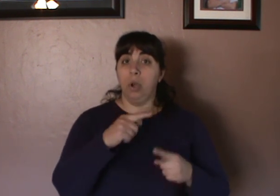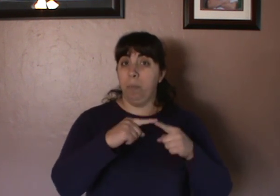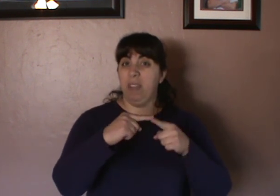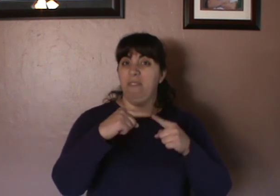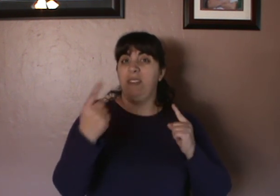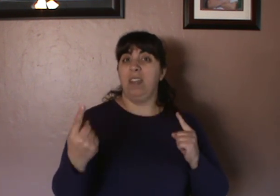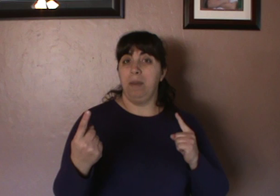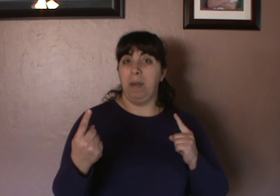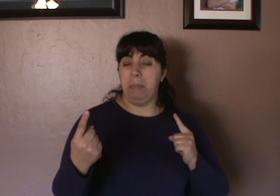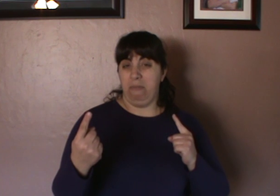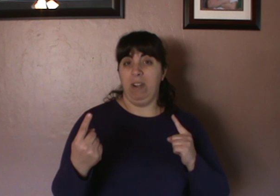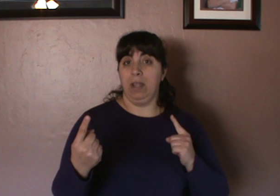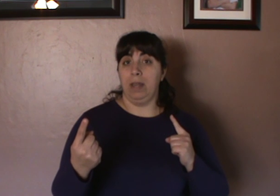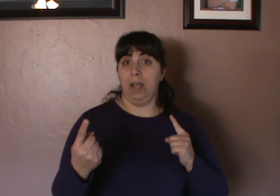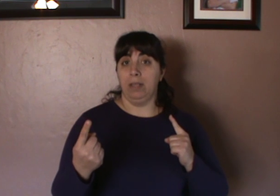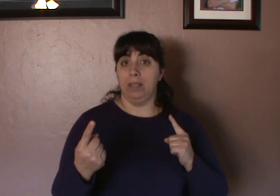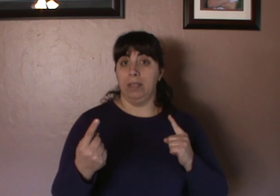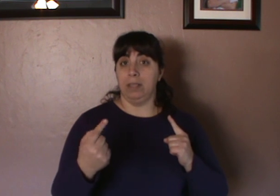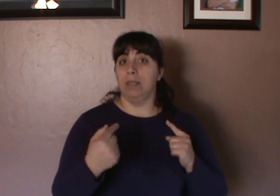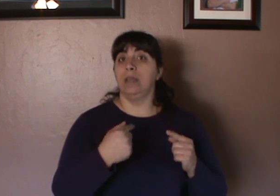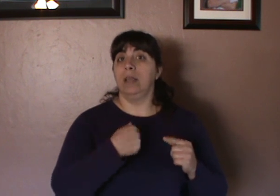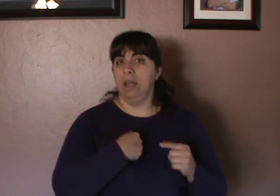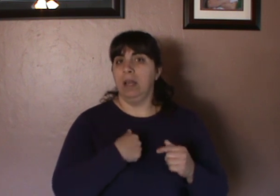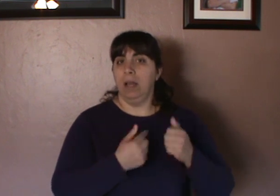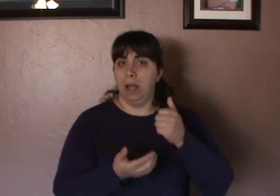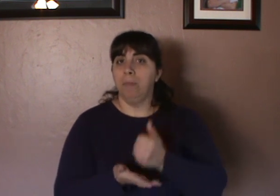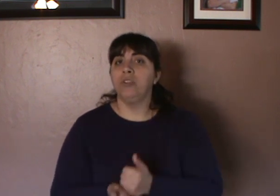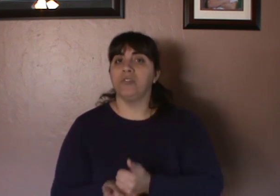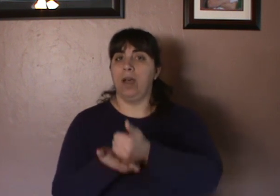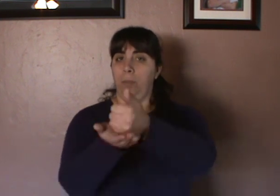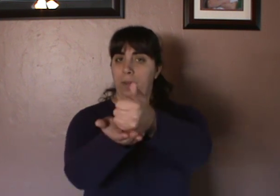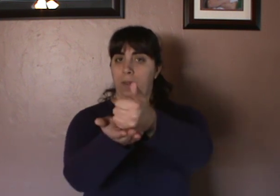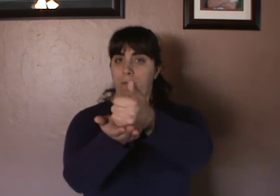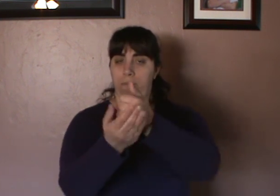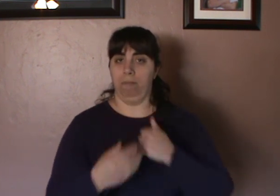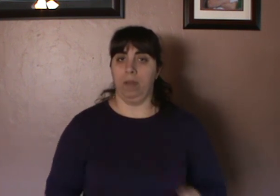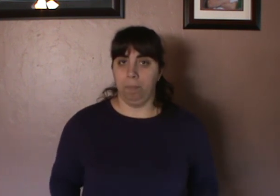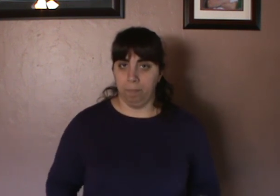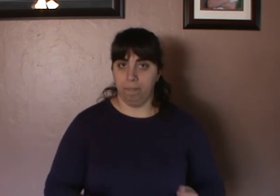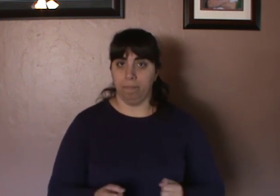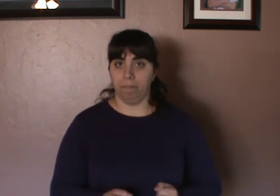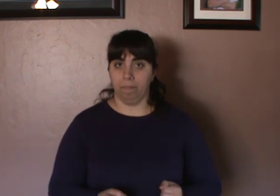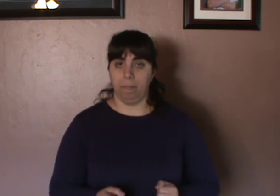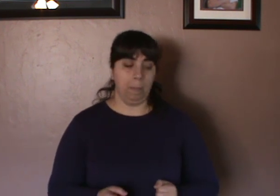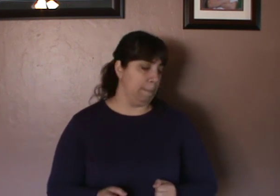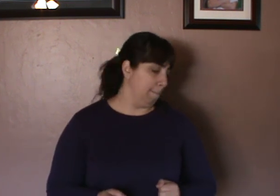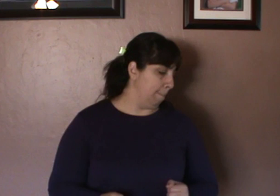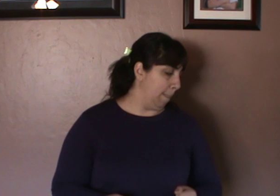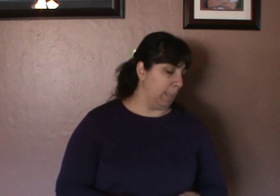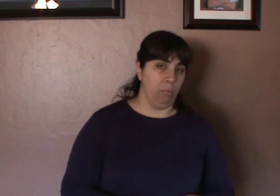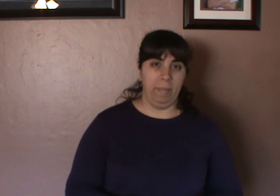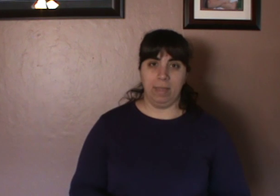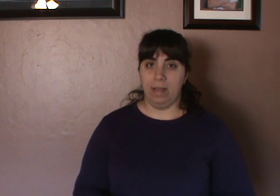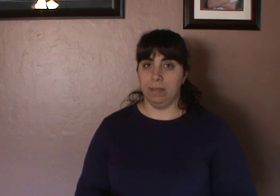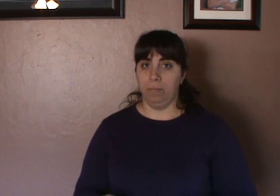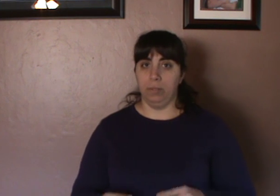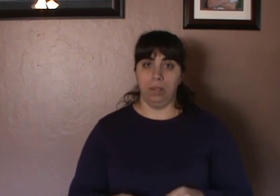be offended by my frank analysis. I'm just helping you, okay? We'll make that simple. So